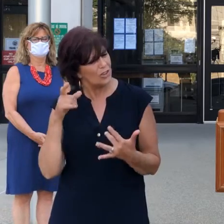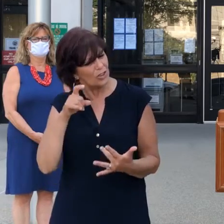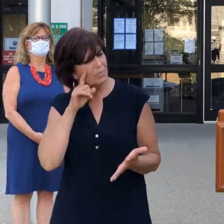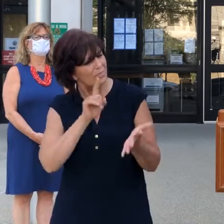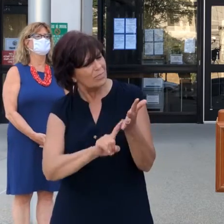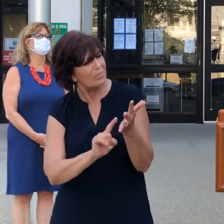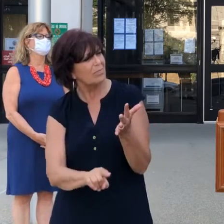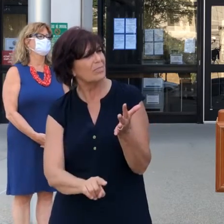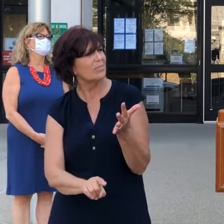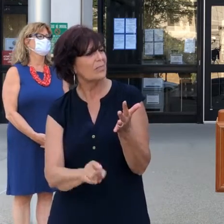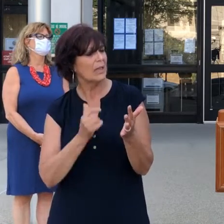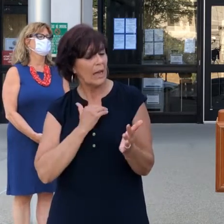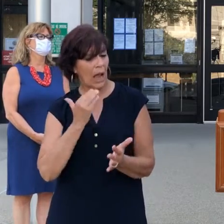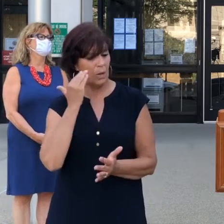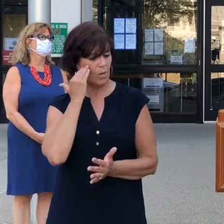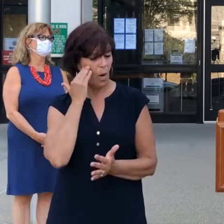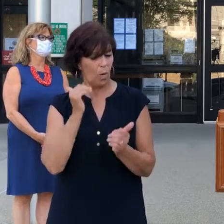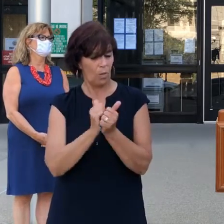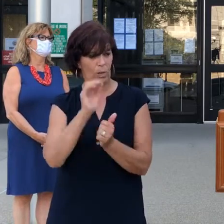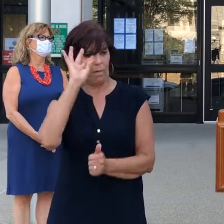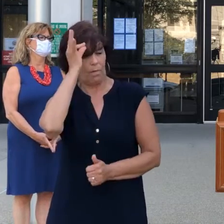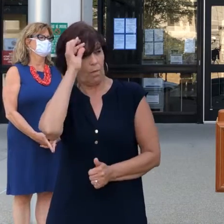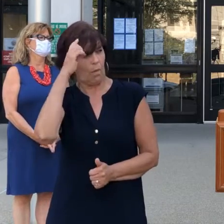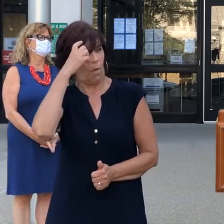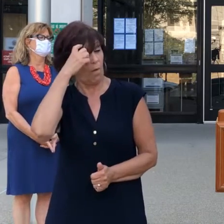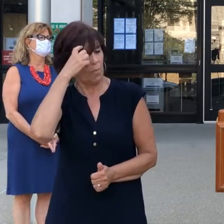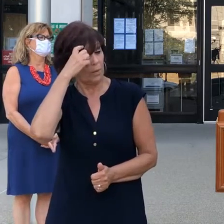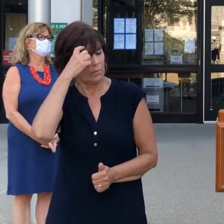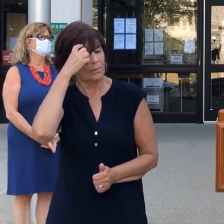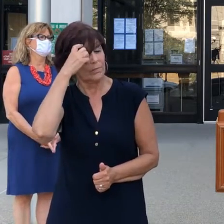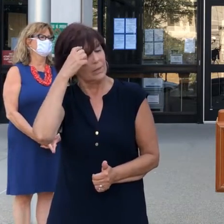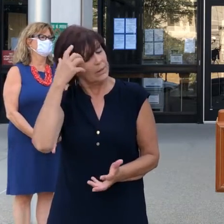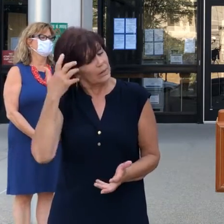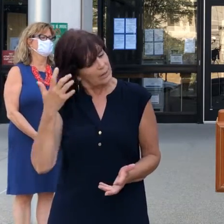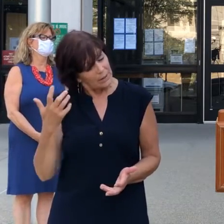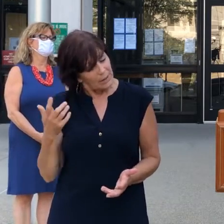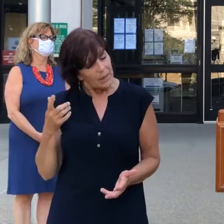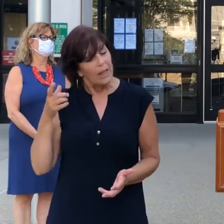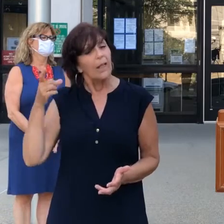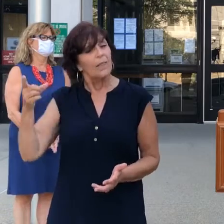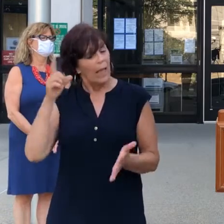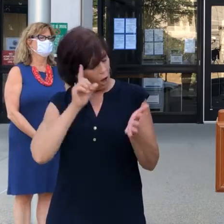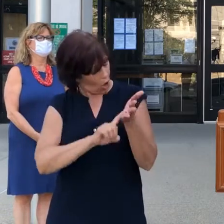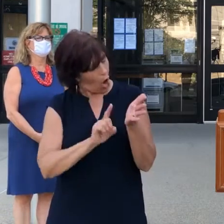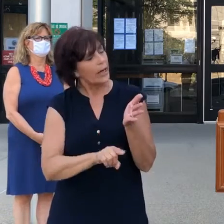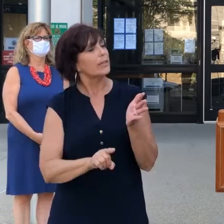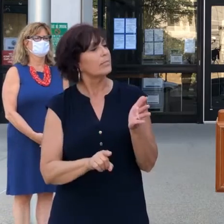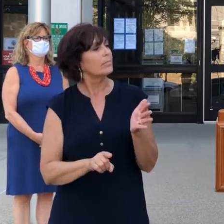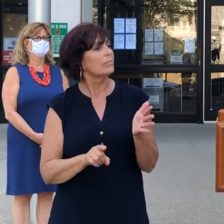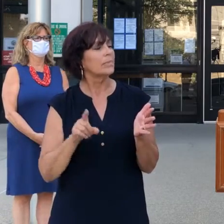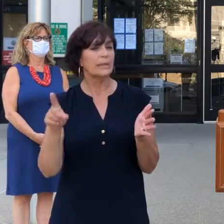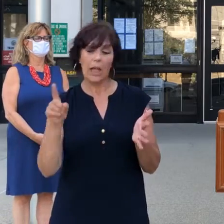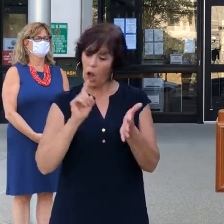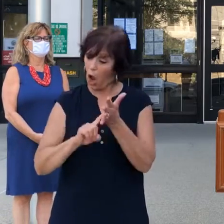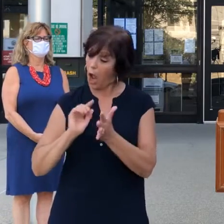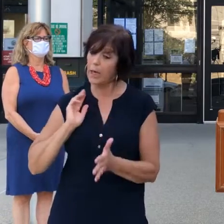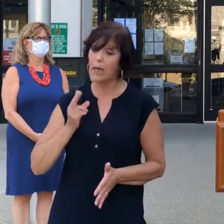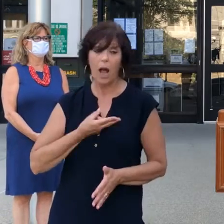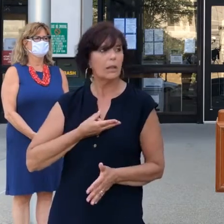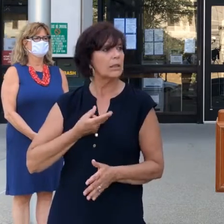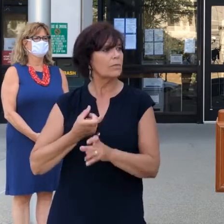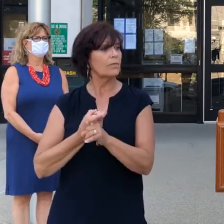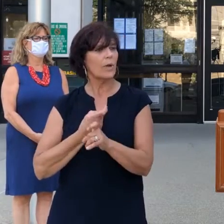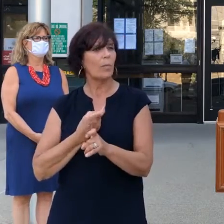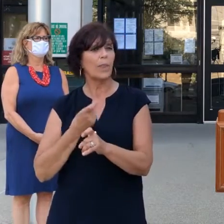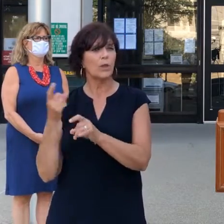at. And I know when it comes to the federal government, they do audits. They audited us with regards to a couple of the money that we received from some